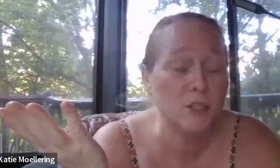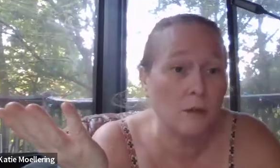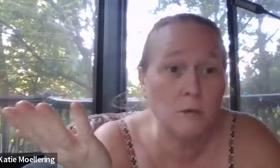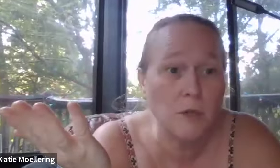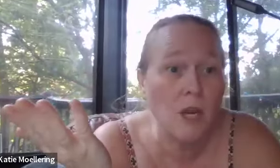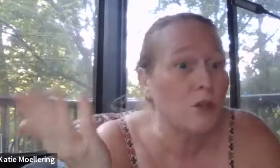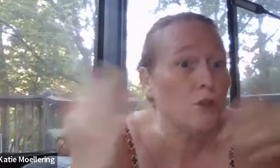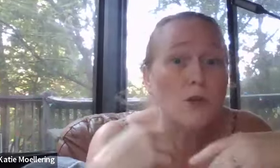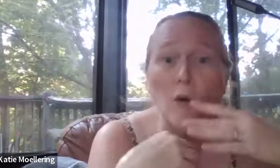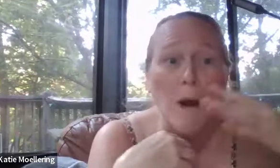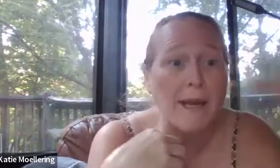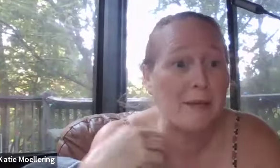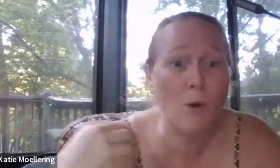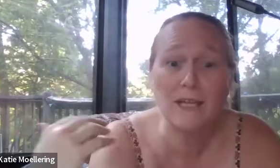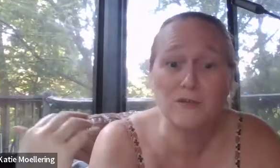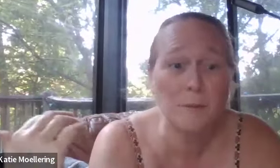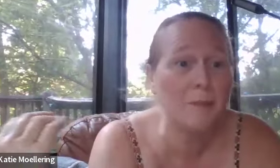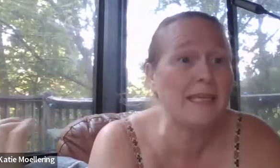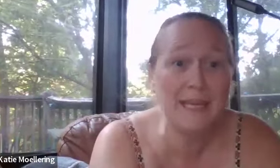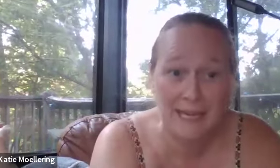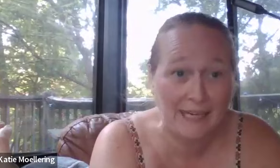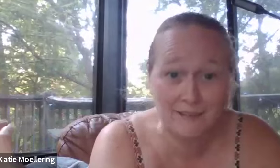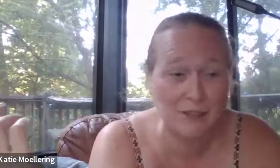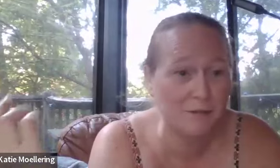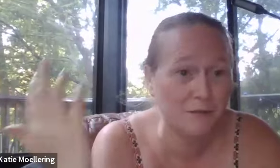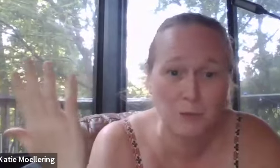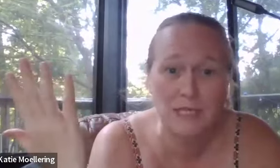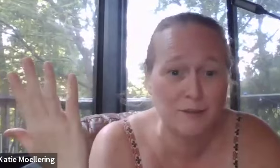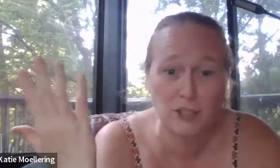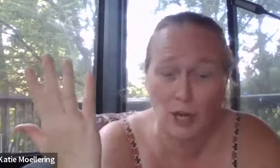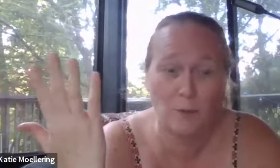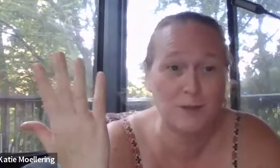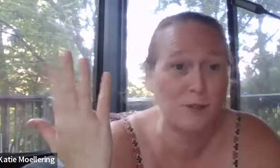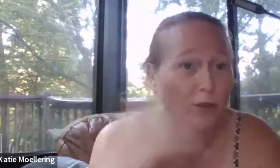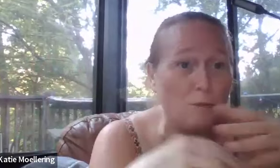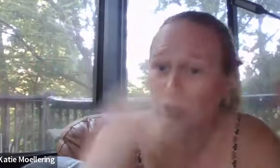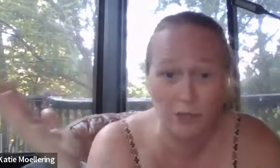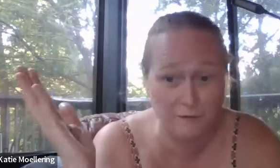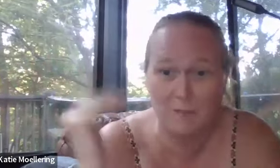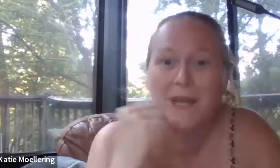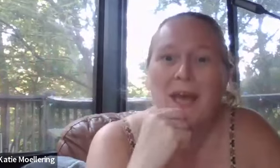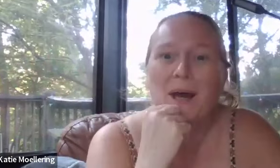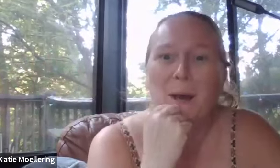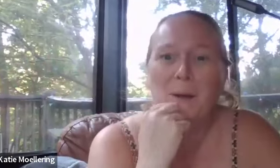to, you could go back and watch from the beginning, like 3 years ago or so. You could watch all of them.